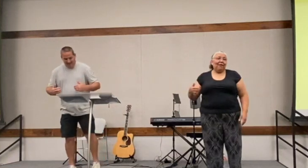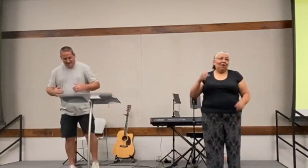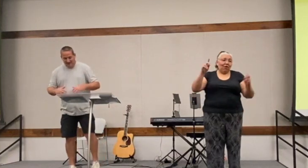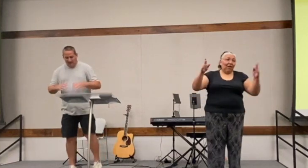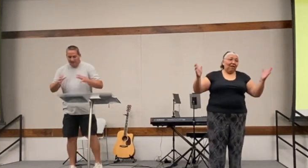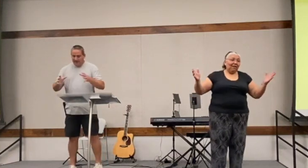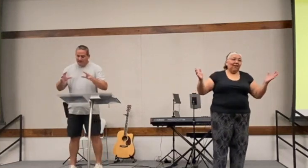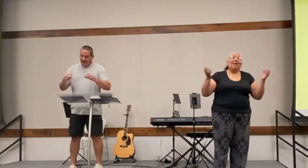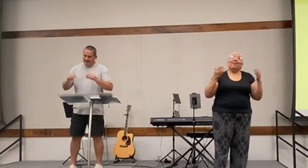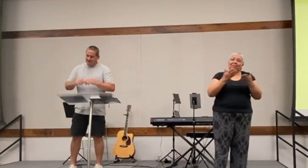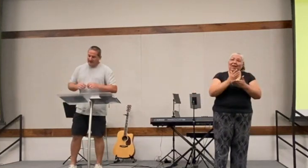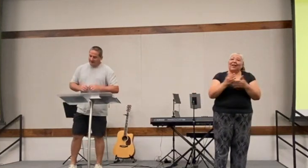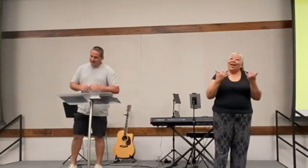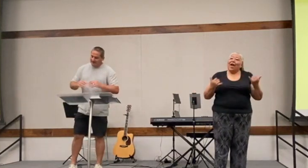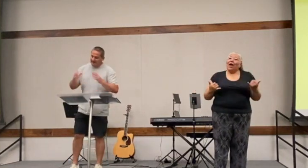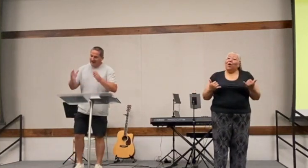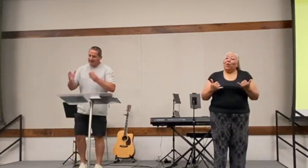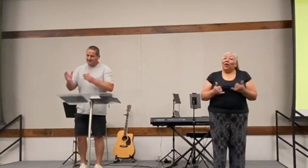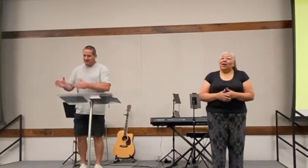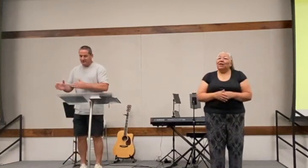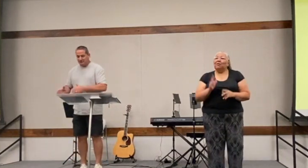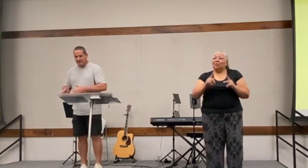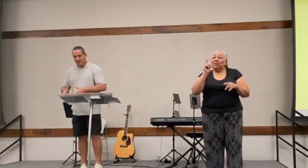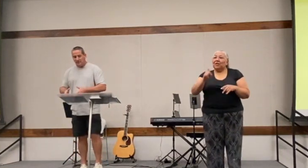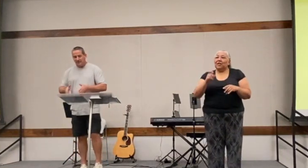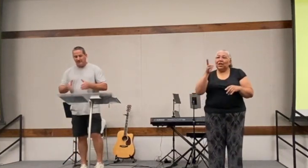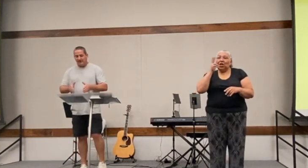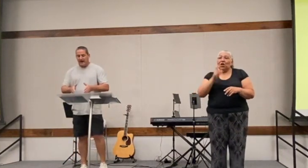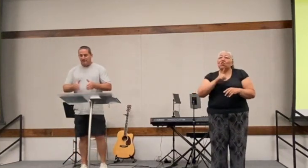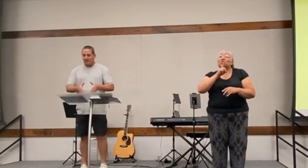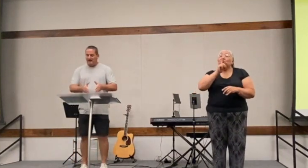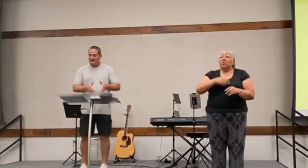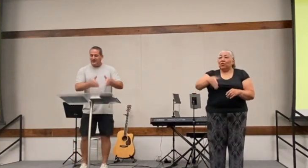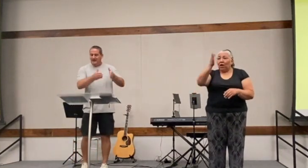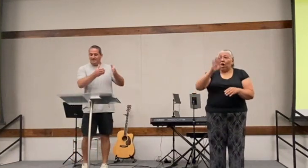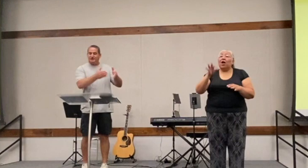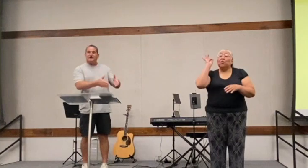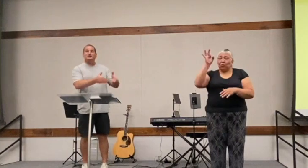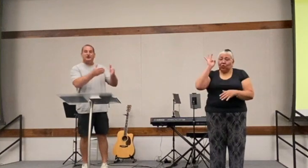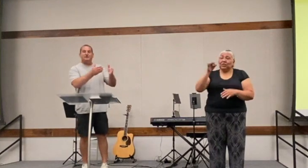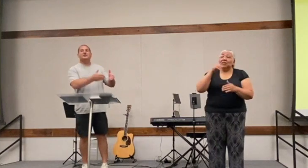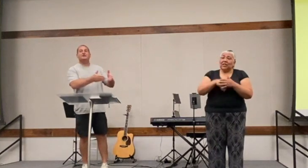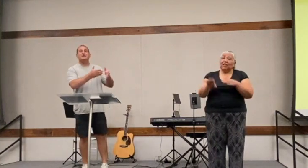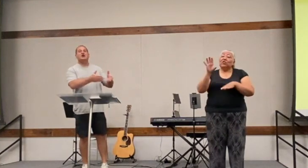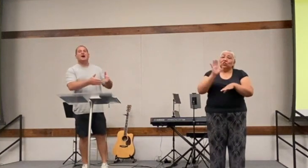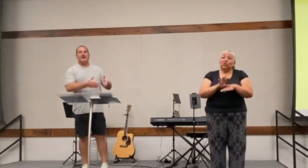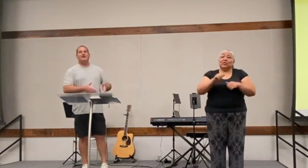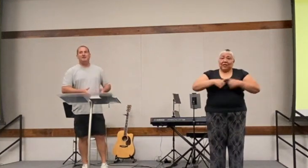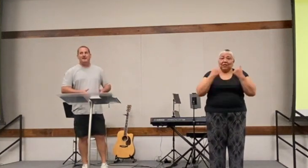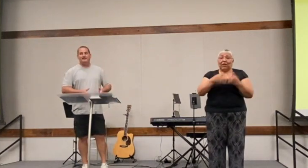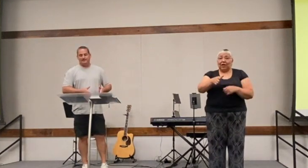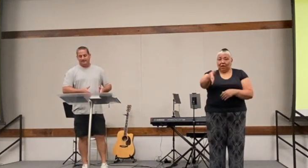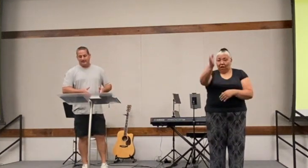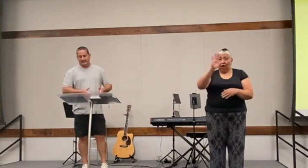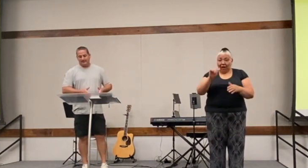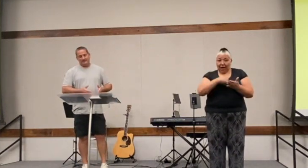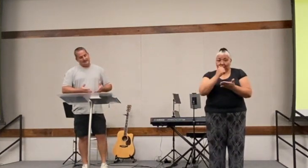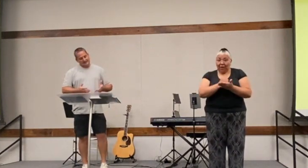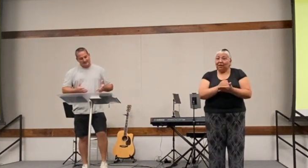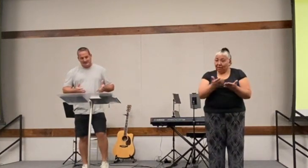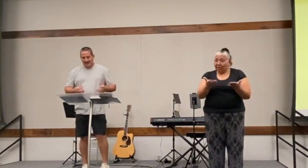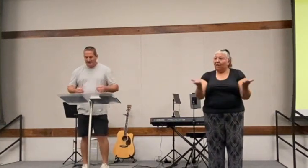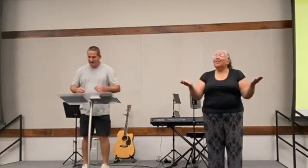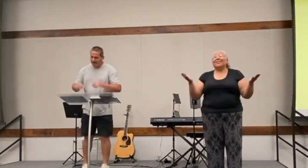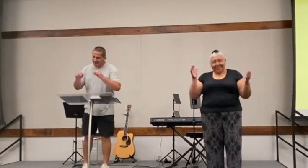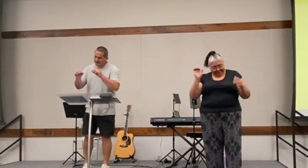right? So, people ought to be able to hear the absolute truth of the Word of God preached in the church of the living God. Amen? Amen.